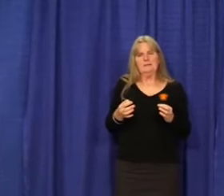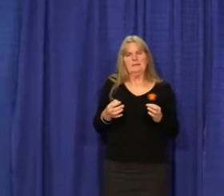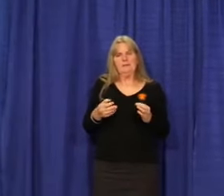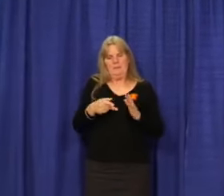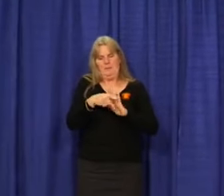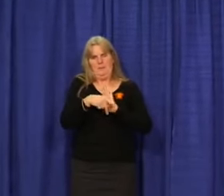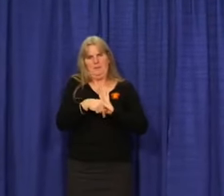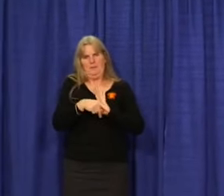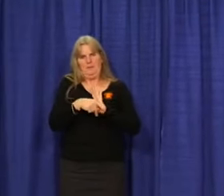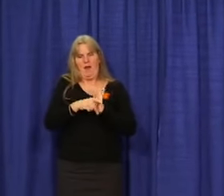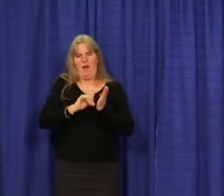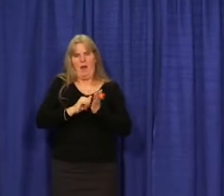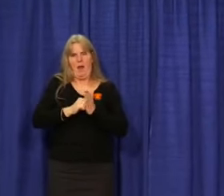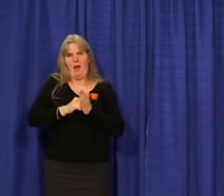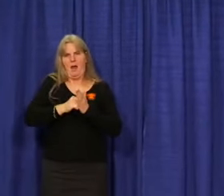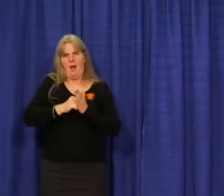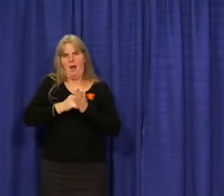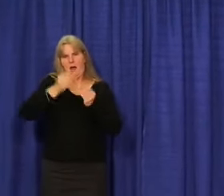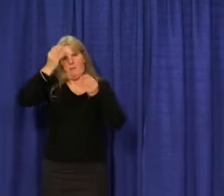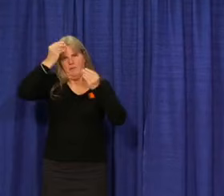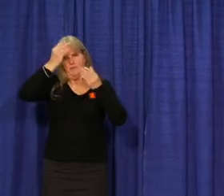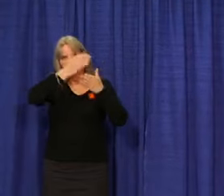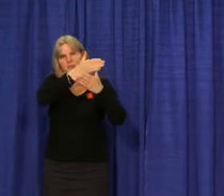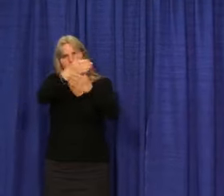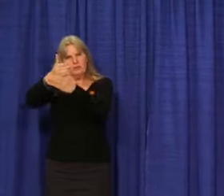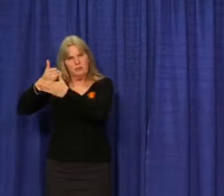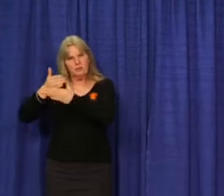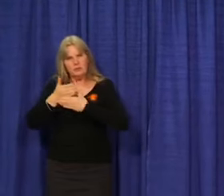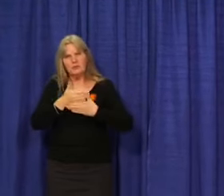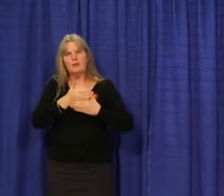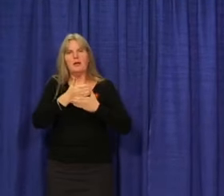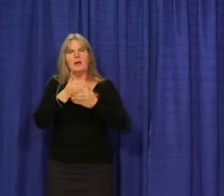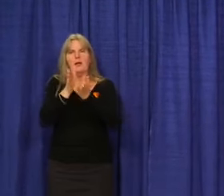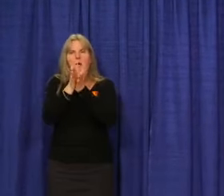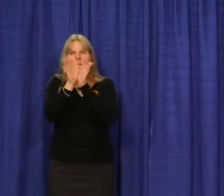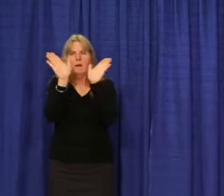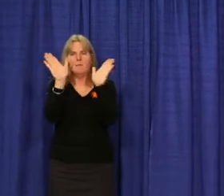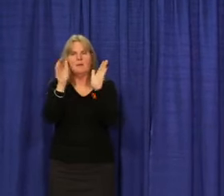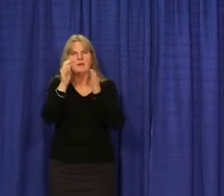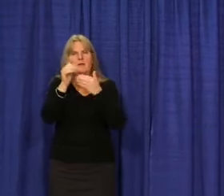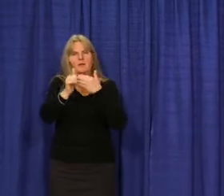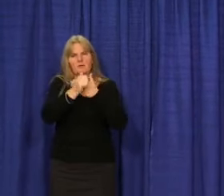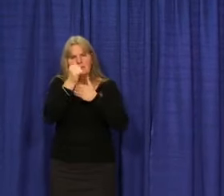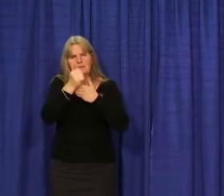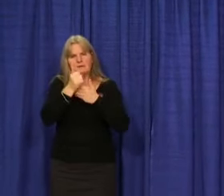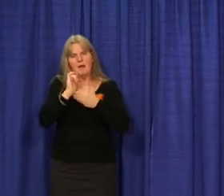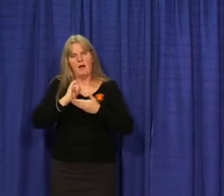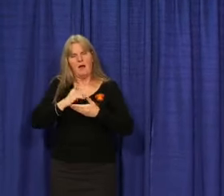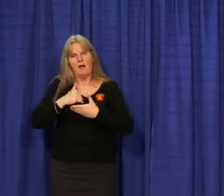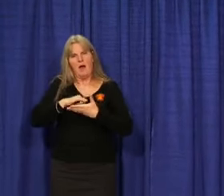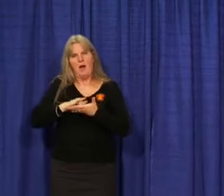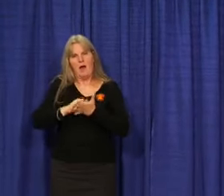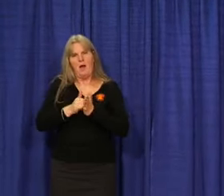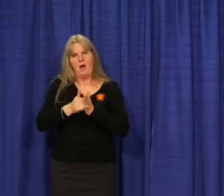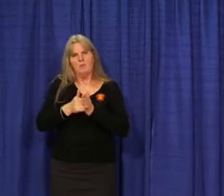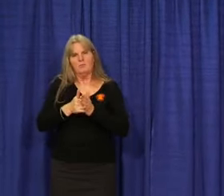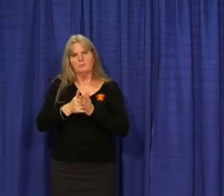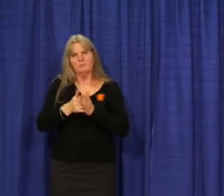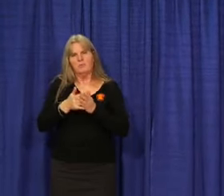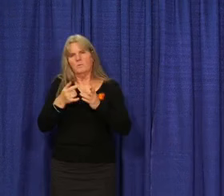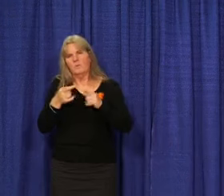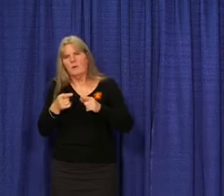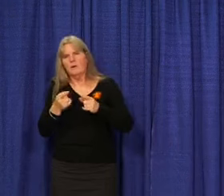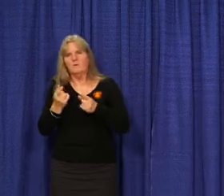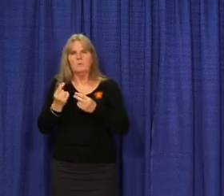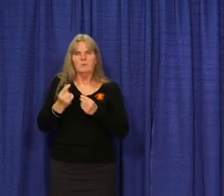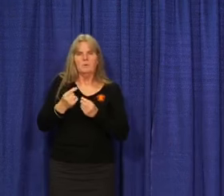of communicating when we need to communicate public risk, and really that being the